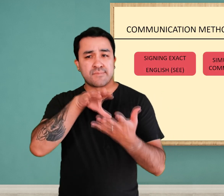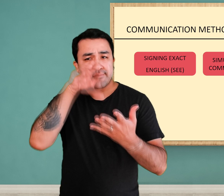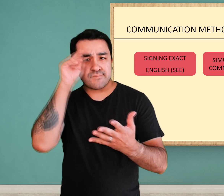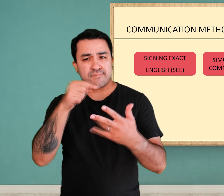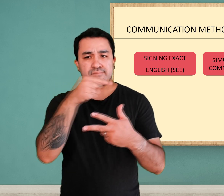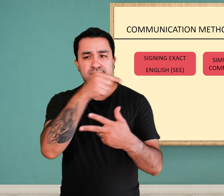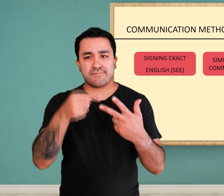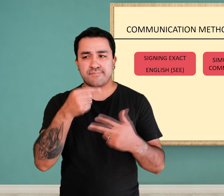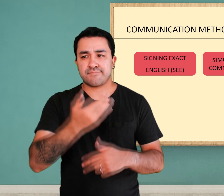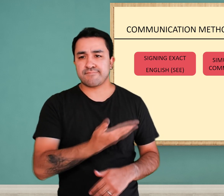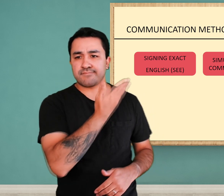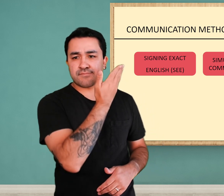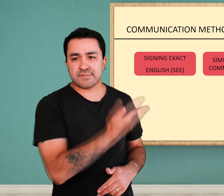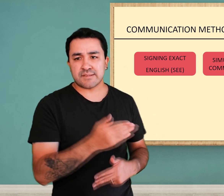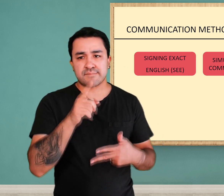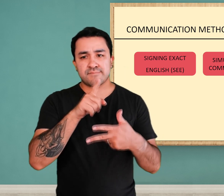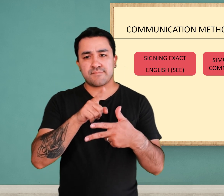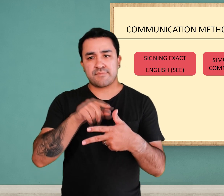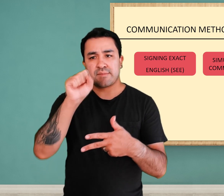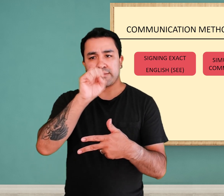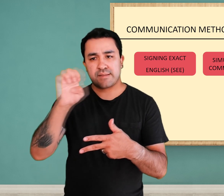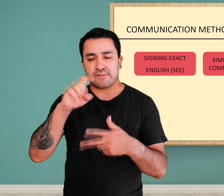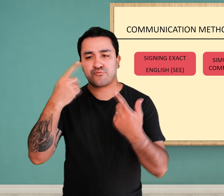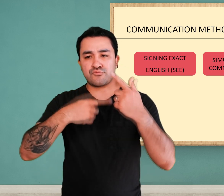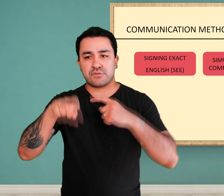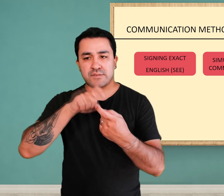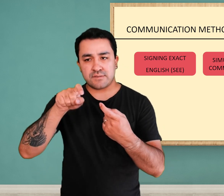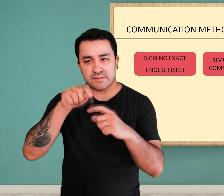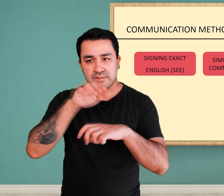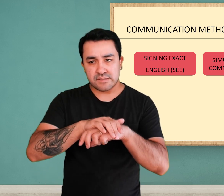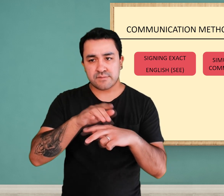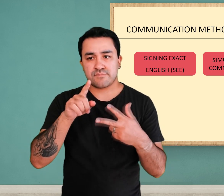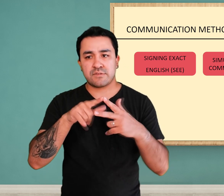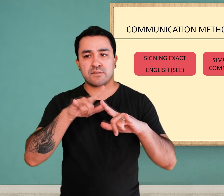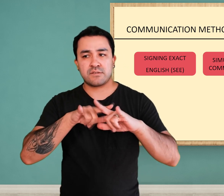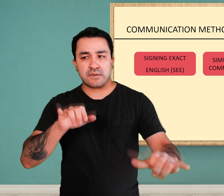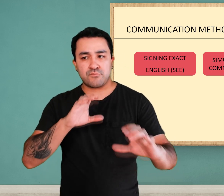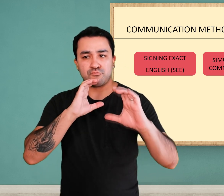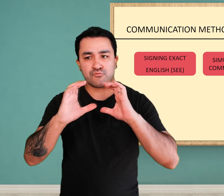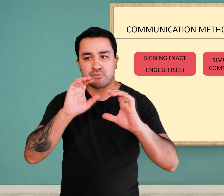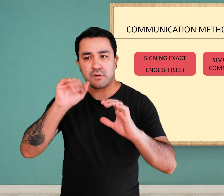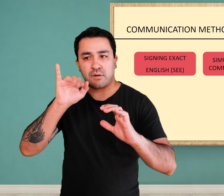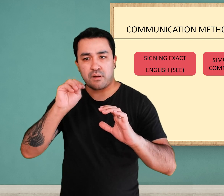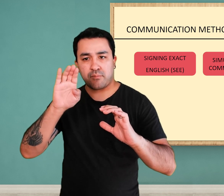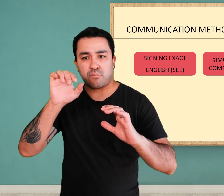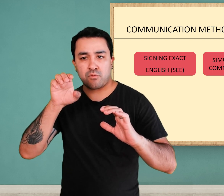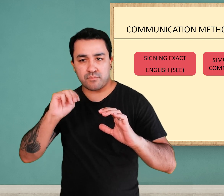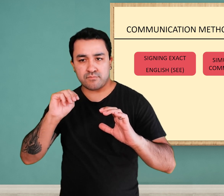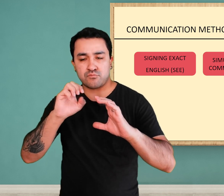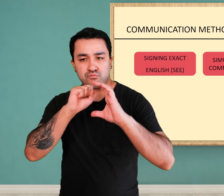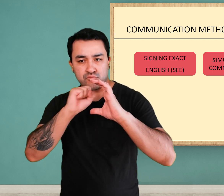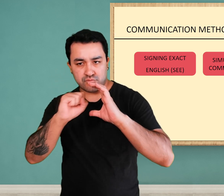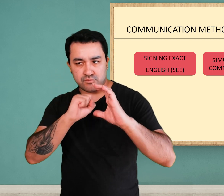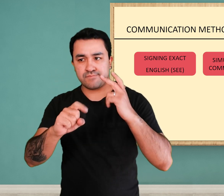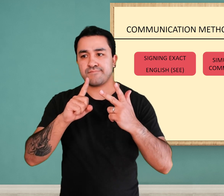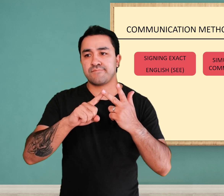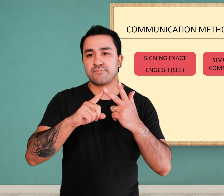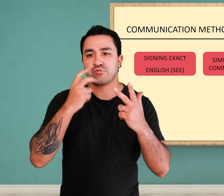Previously, you have learned about signing exact English, simultaneous communication, and oralism. This video will quickly discuss these 3